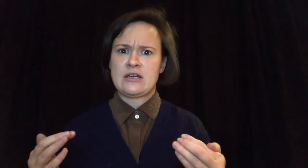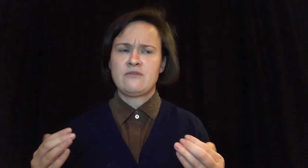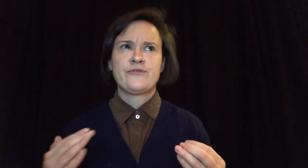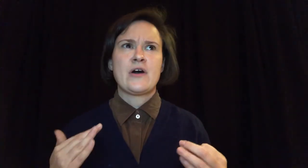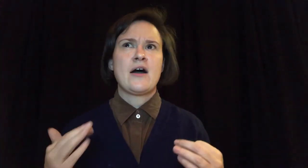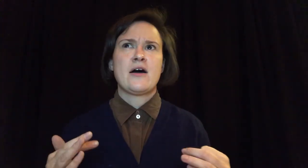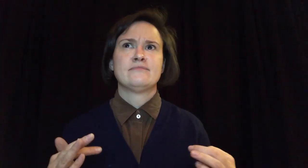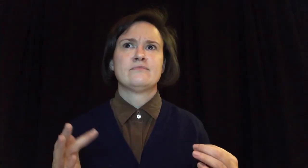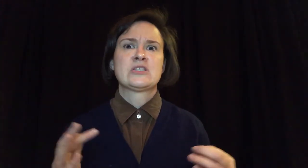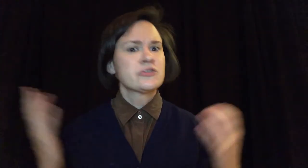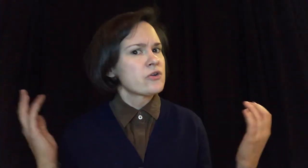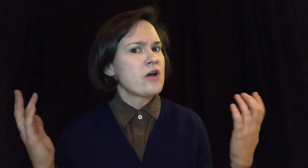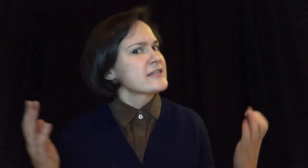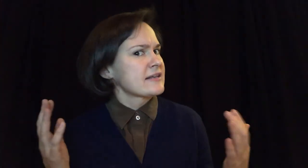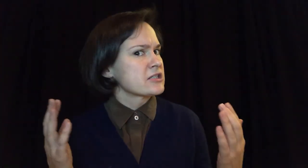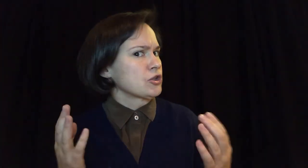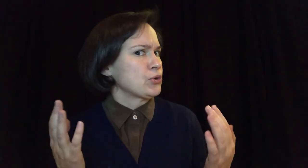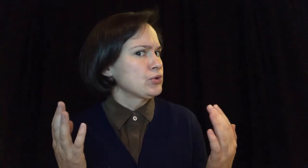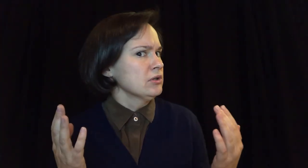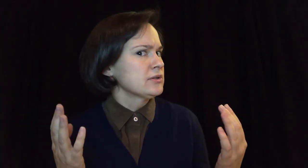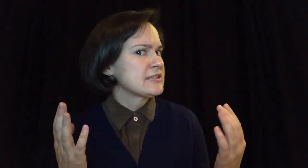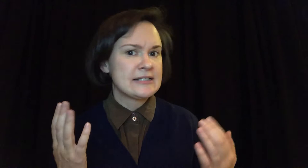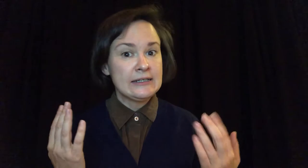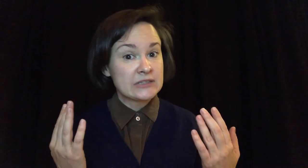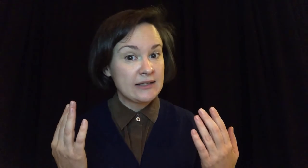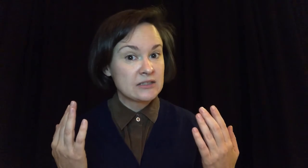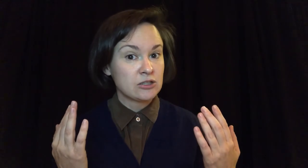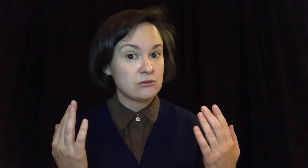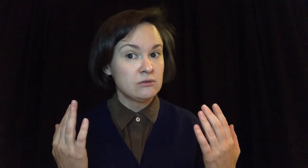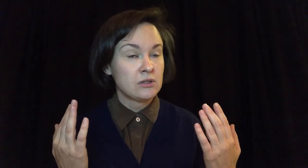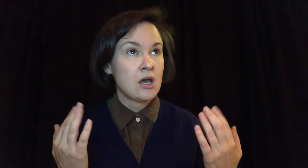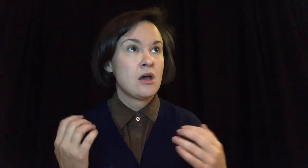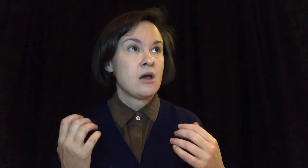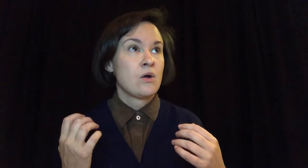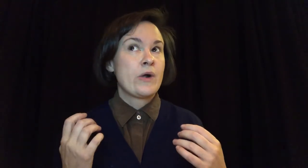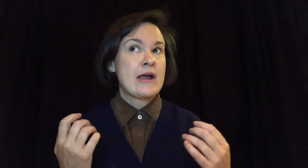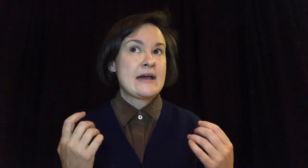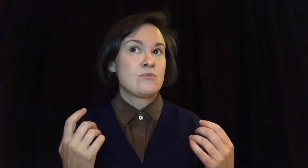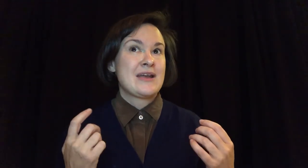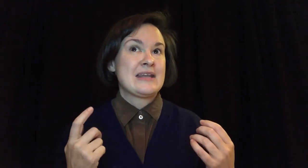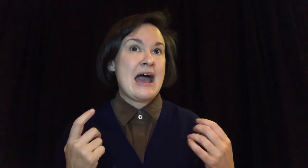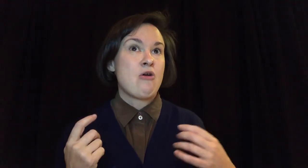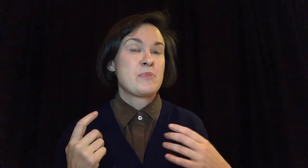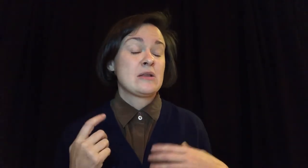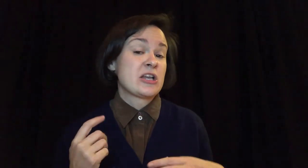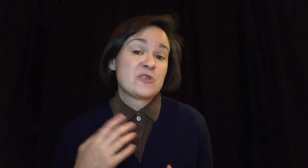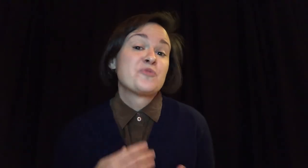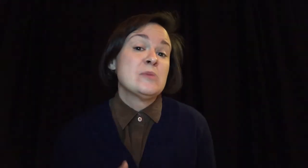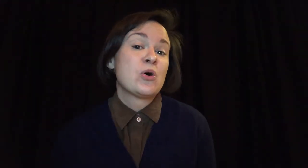live. It's also called Saskatoon, the city of Saskatoon. Where I am right now, lots of people